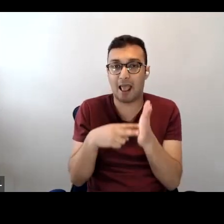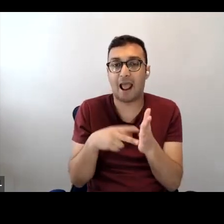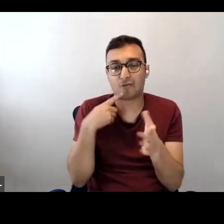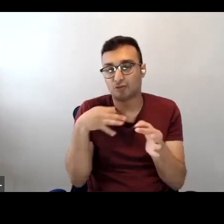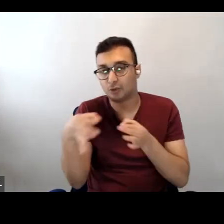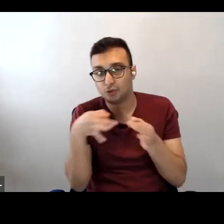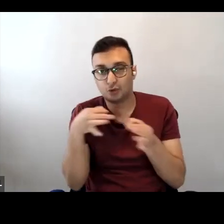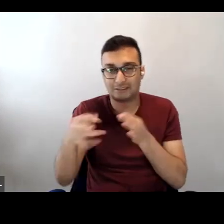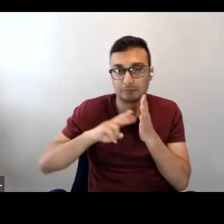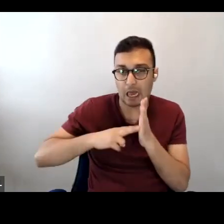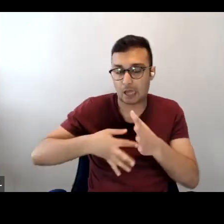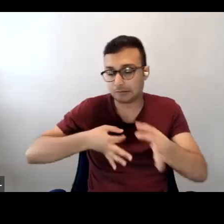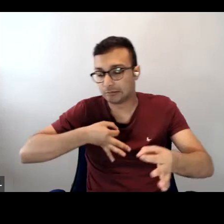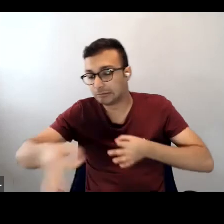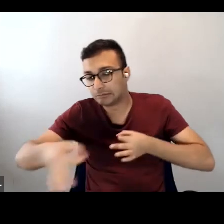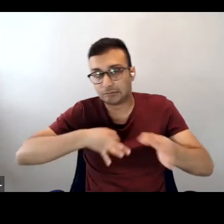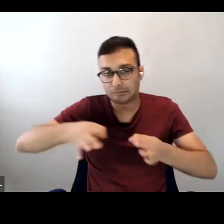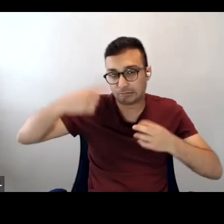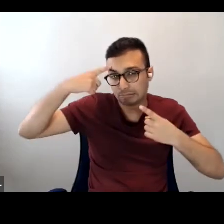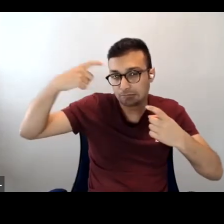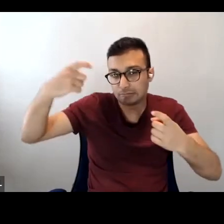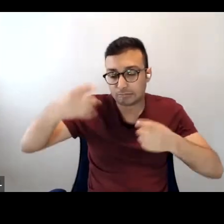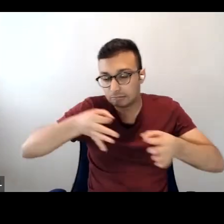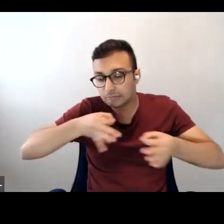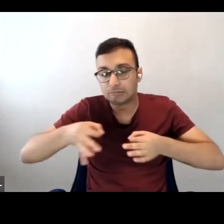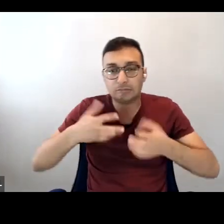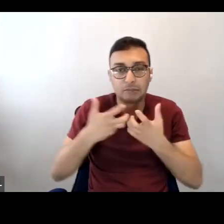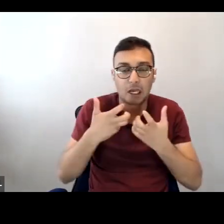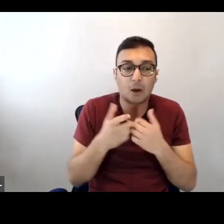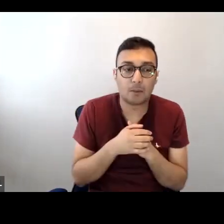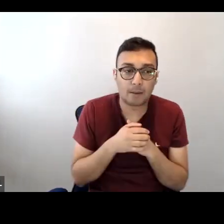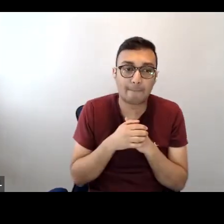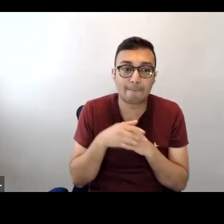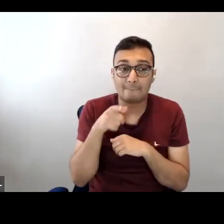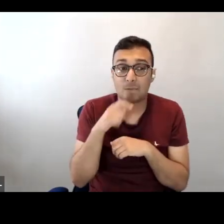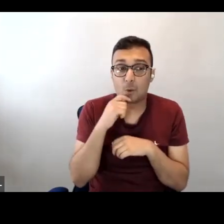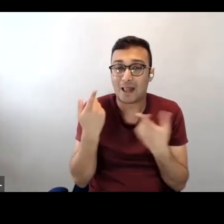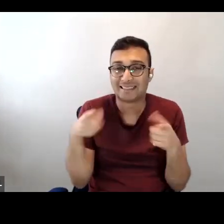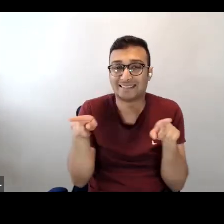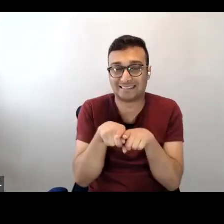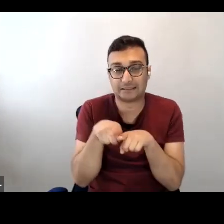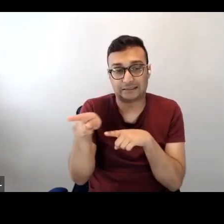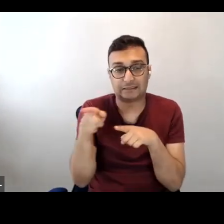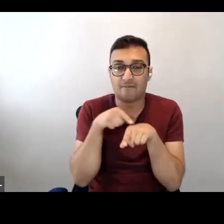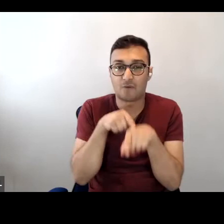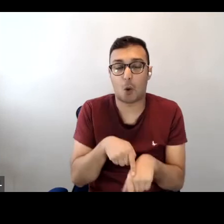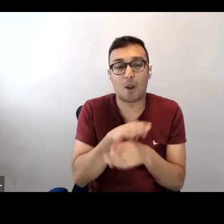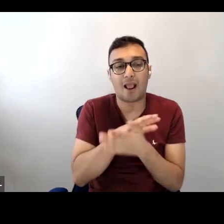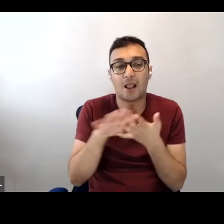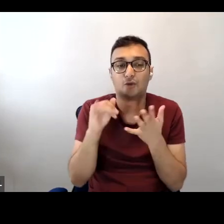will be aligned with the HACCP2 of the country. So currently we are